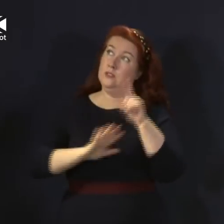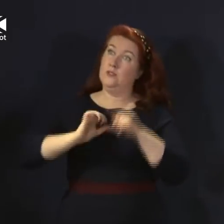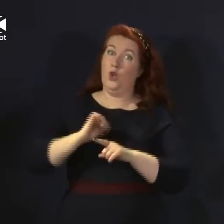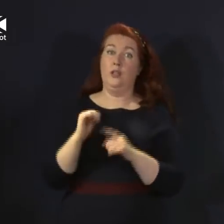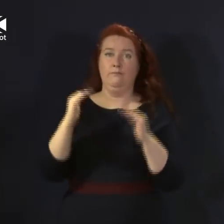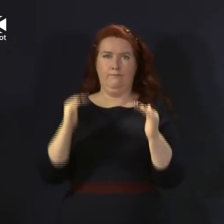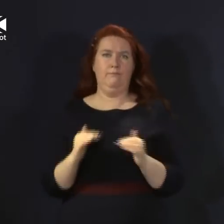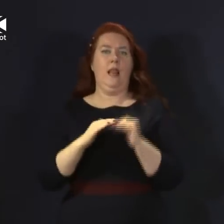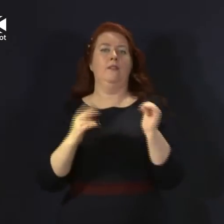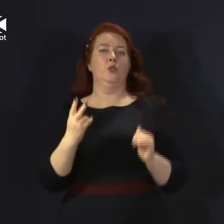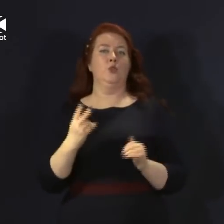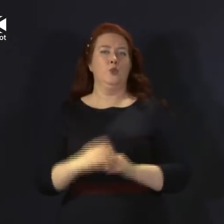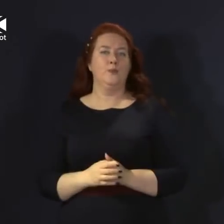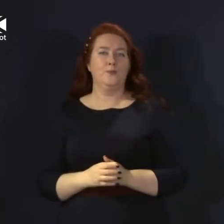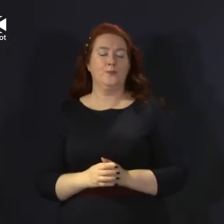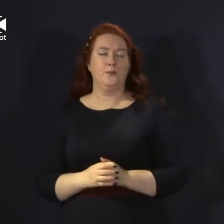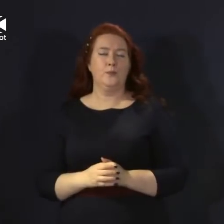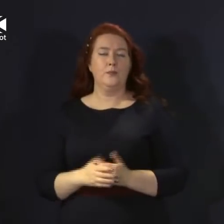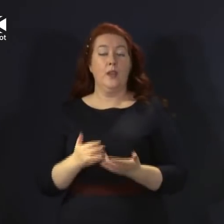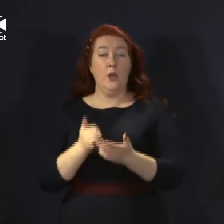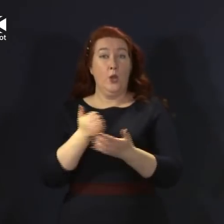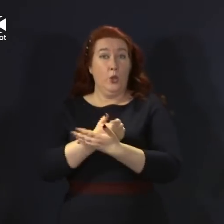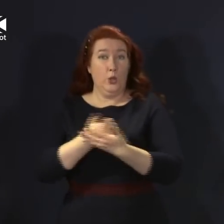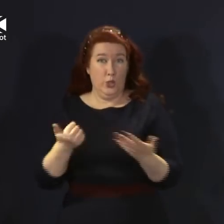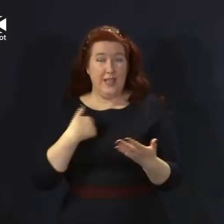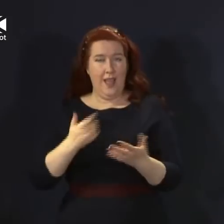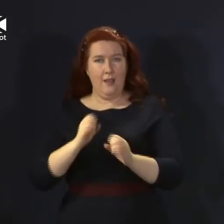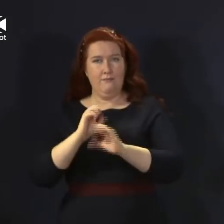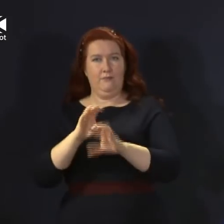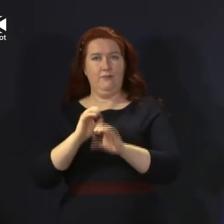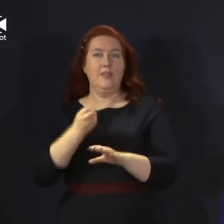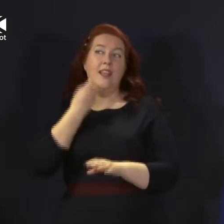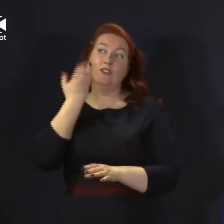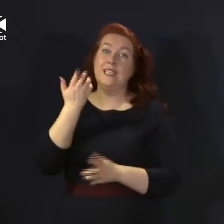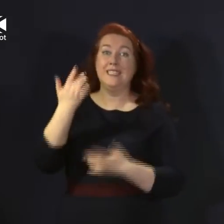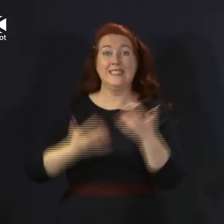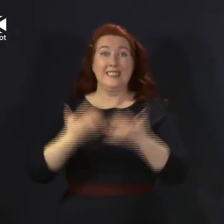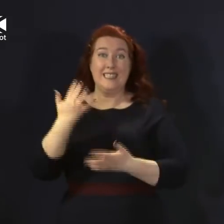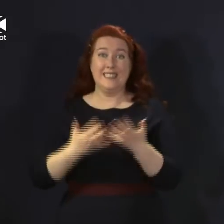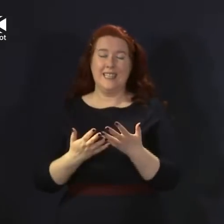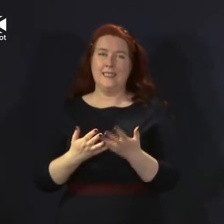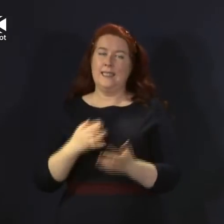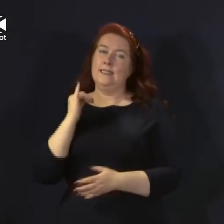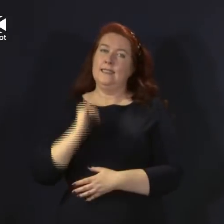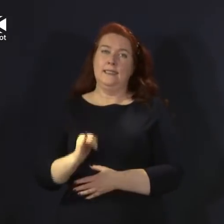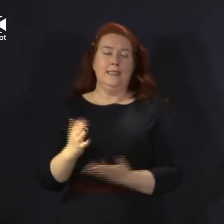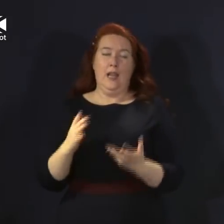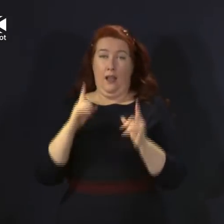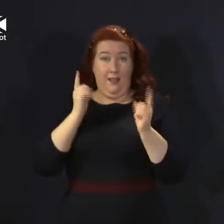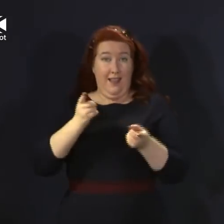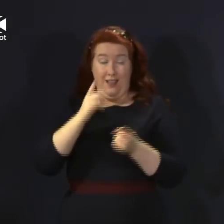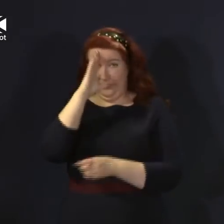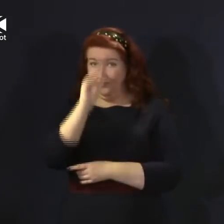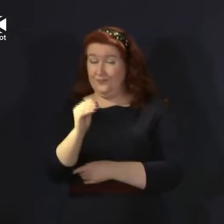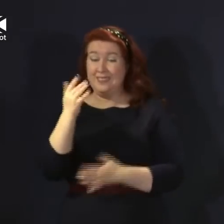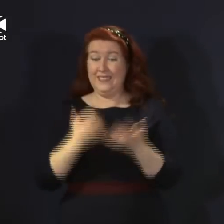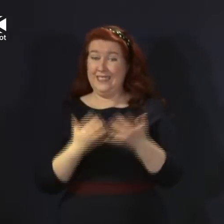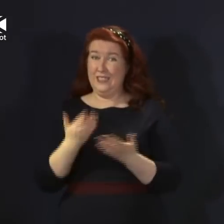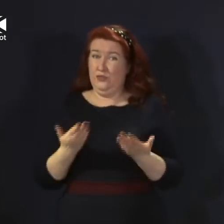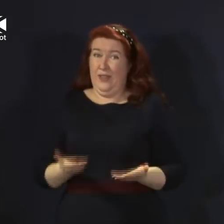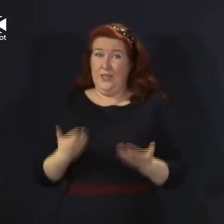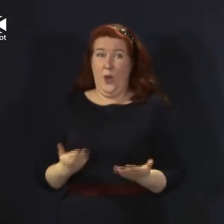Now, normally at this point, I would update you on the daily statistics. Unfortunately, I'm not able to do that right